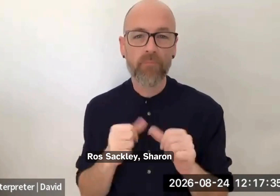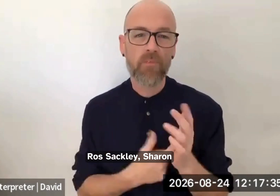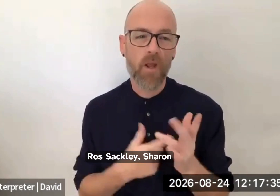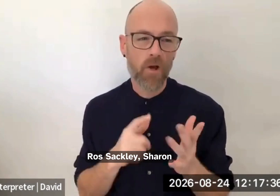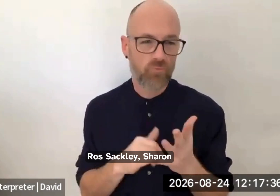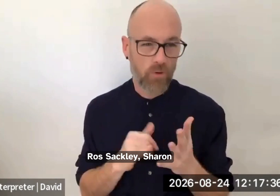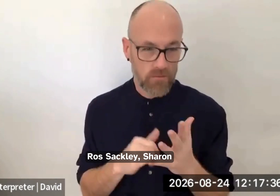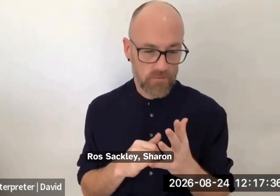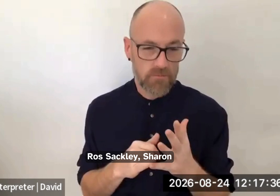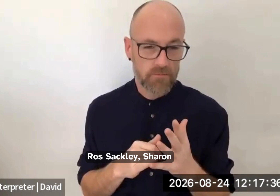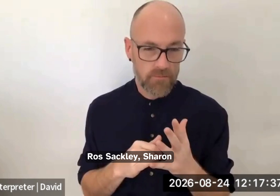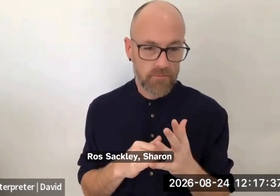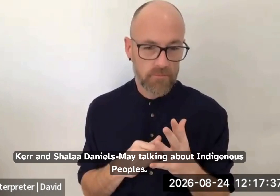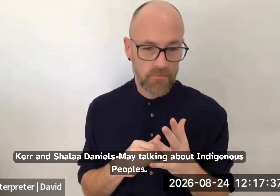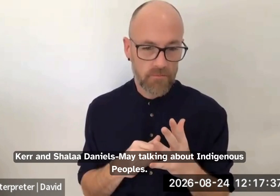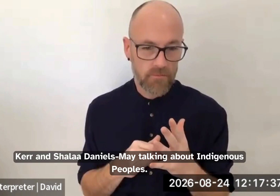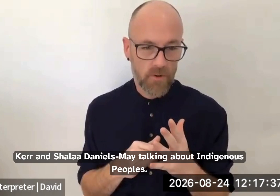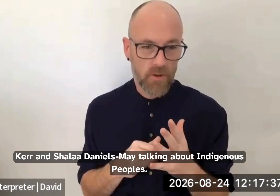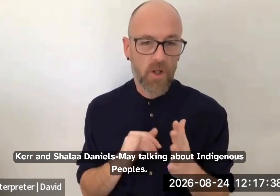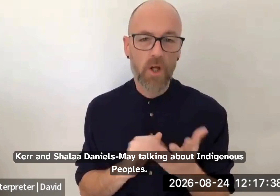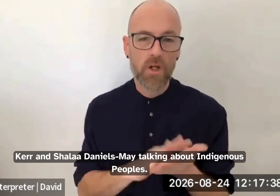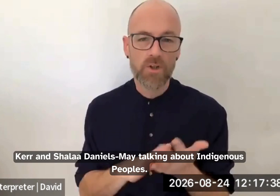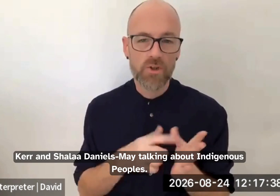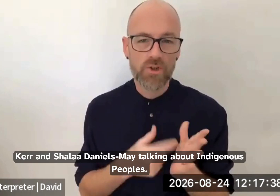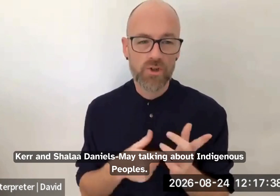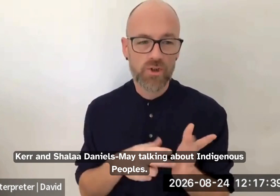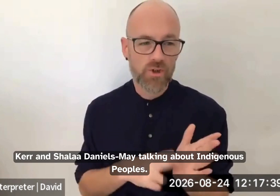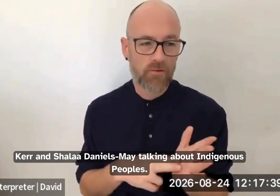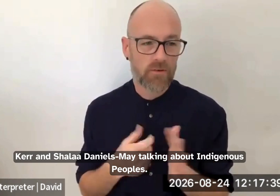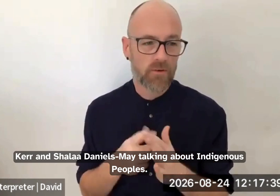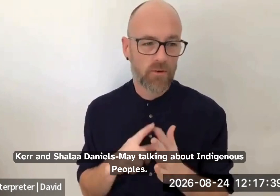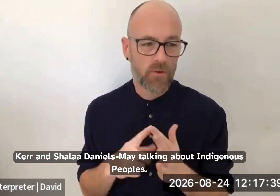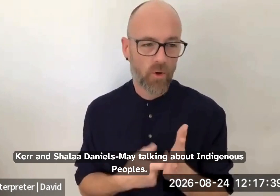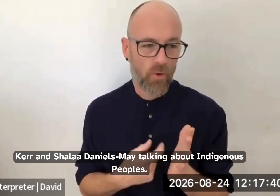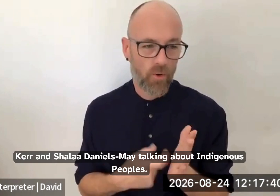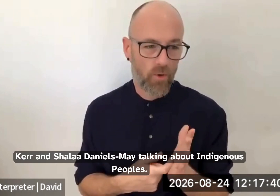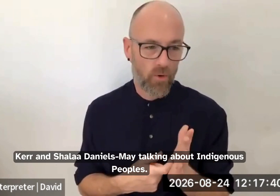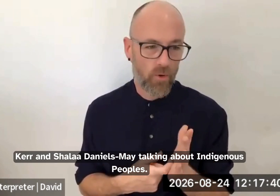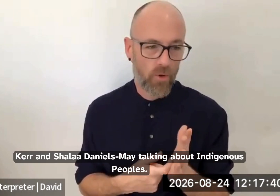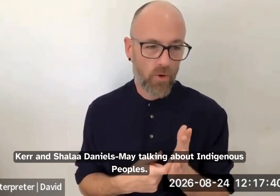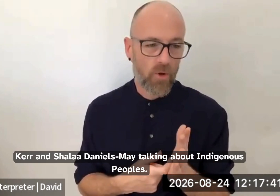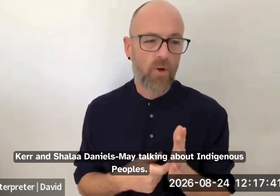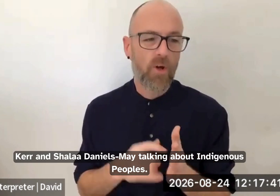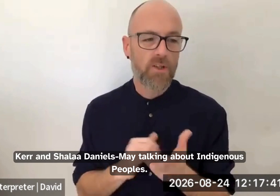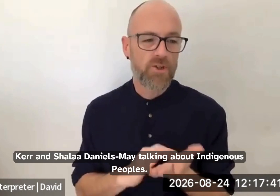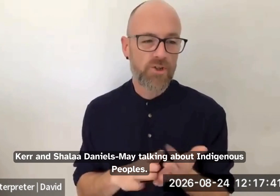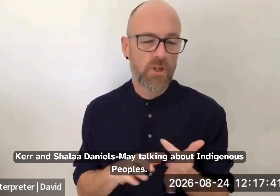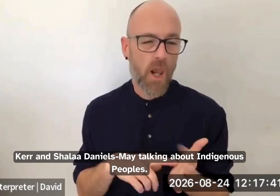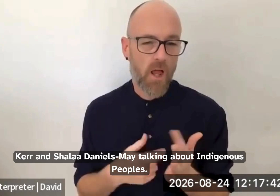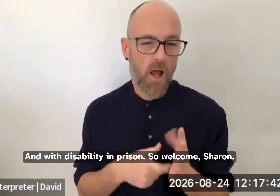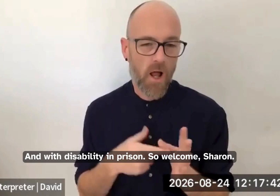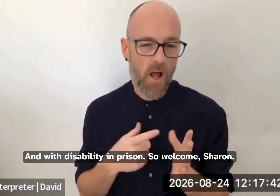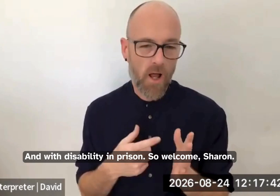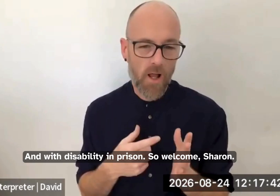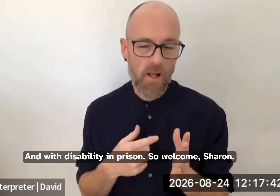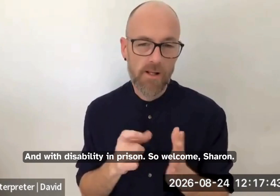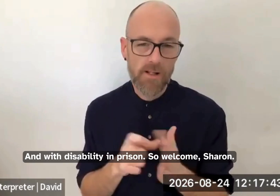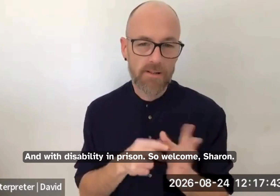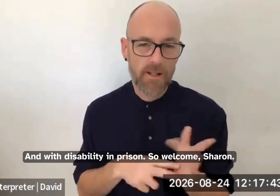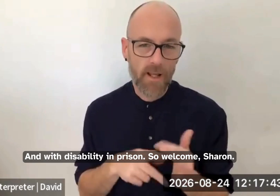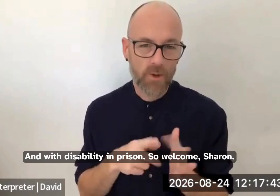Sackley, Sharon Kerr and Shalard Daniels May talking about Indigenous people